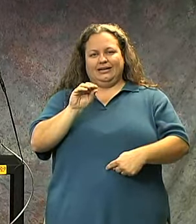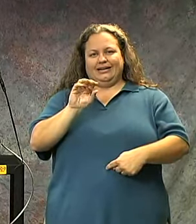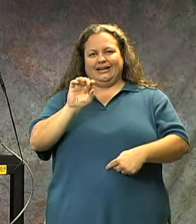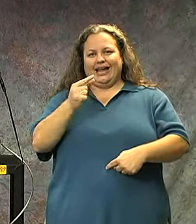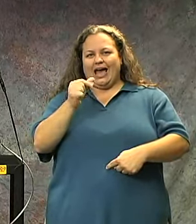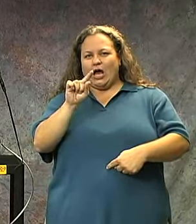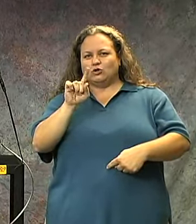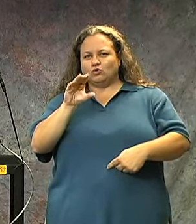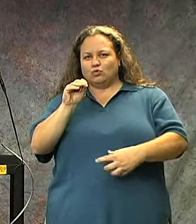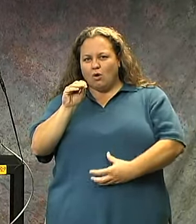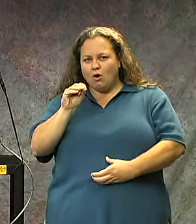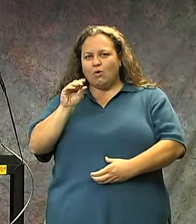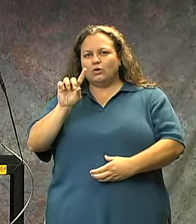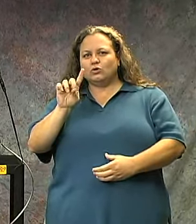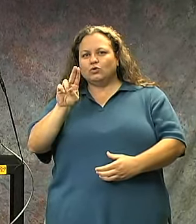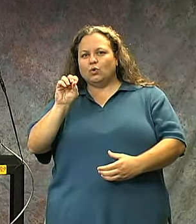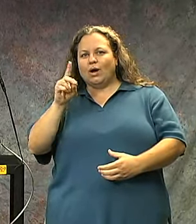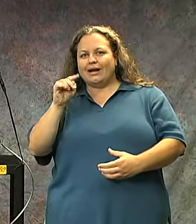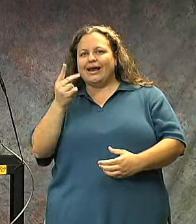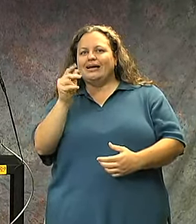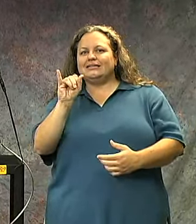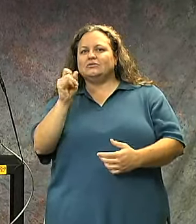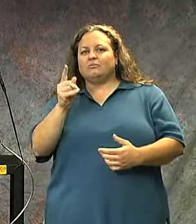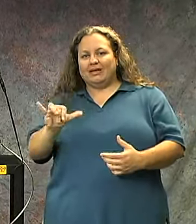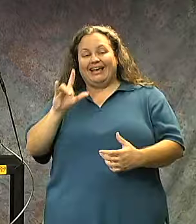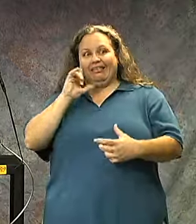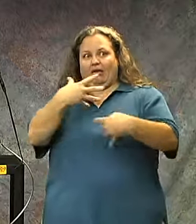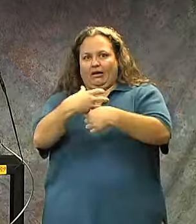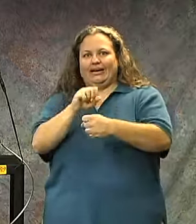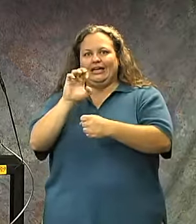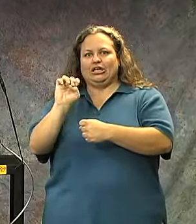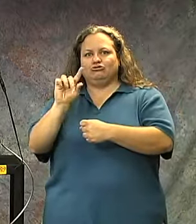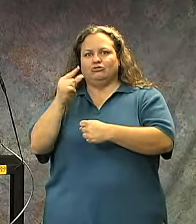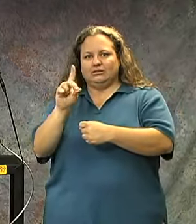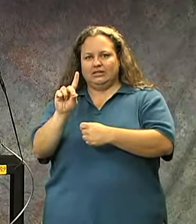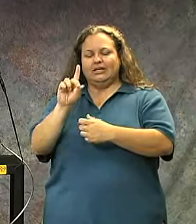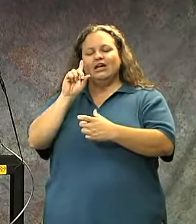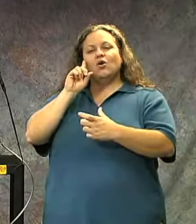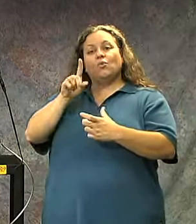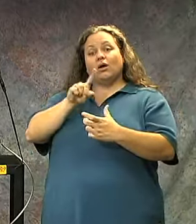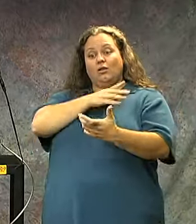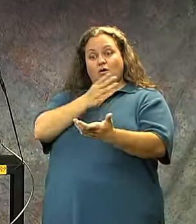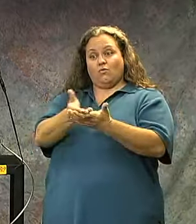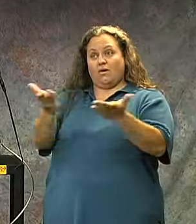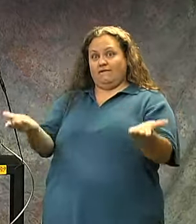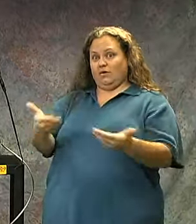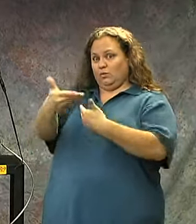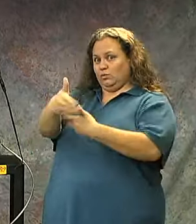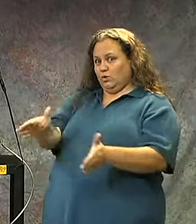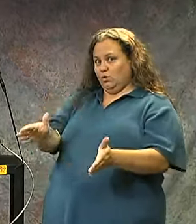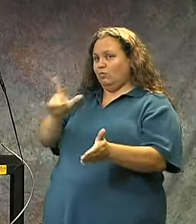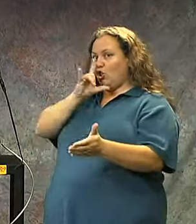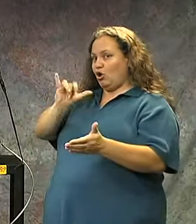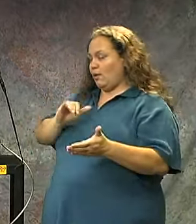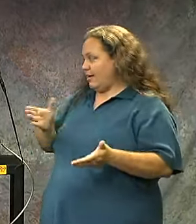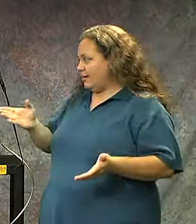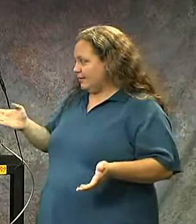esophagogastroduodenoscopy, which is a little bit of a long name. When you come in for this exam, you'll come into a room that looks like